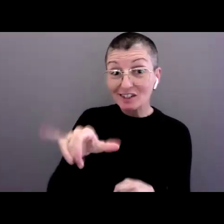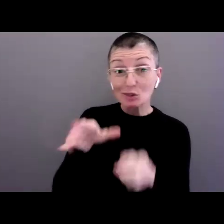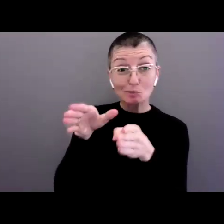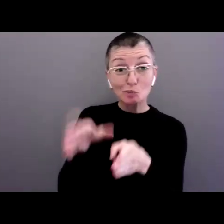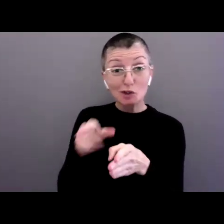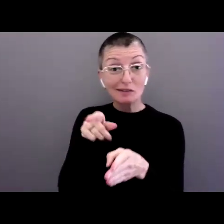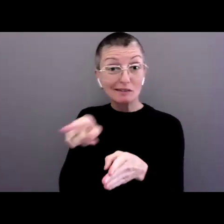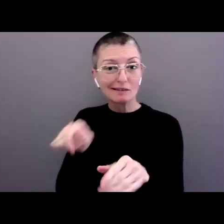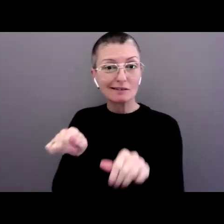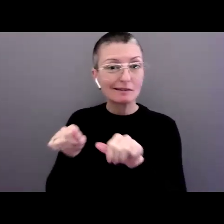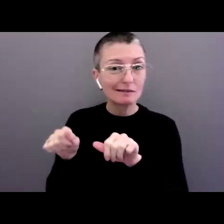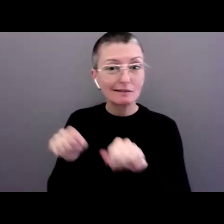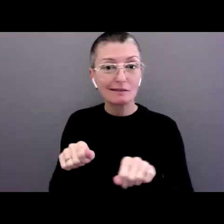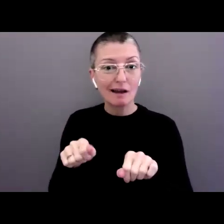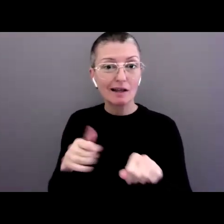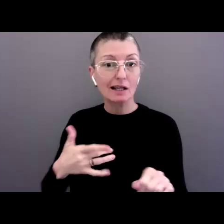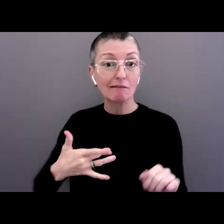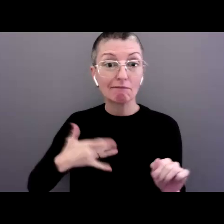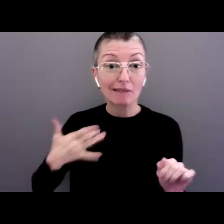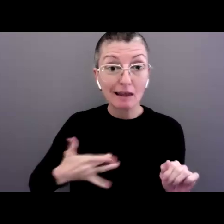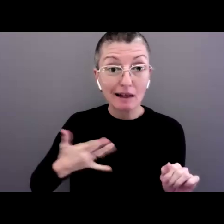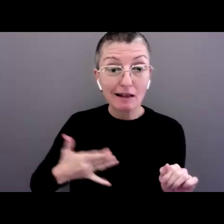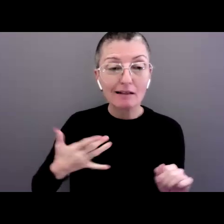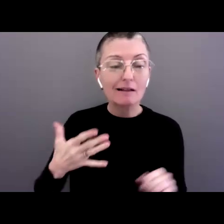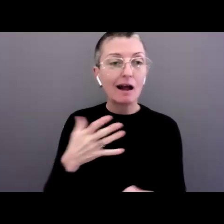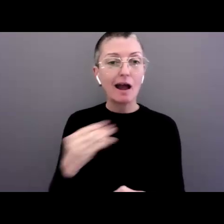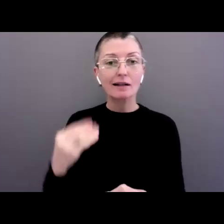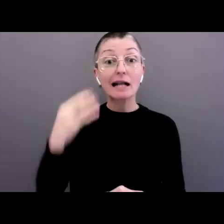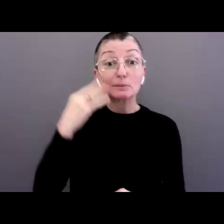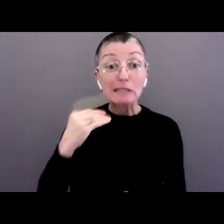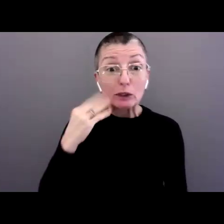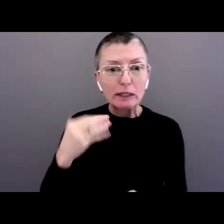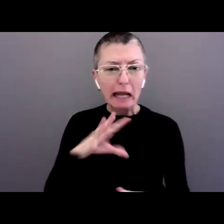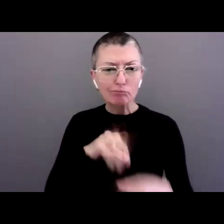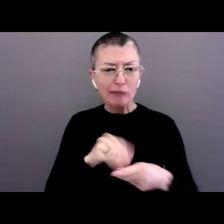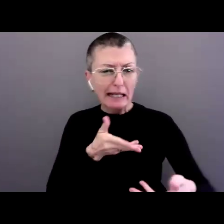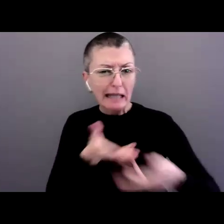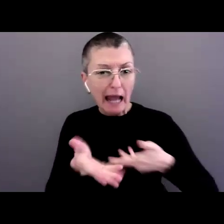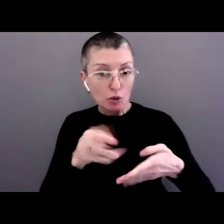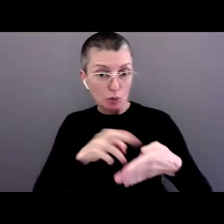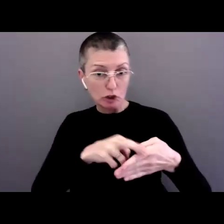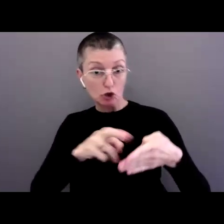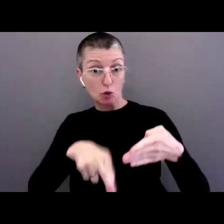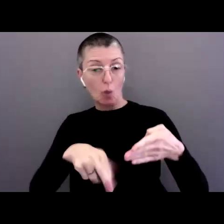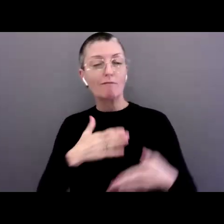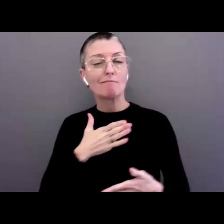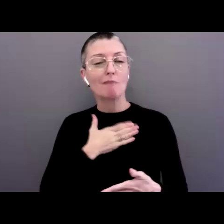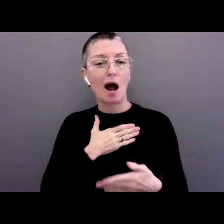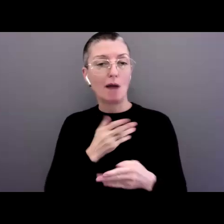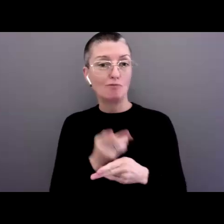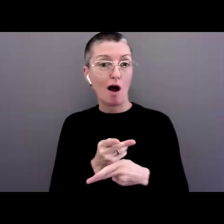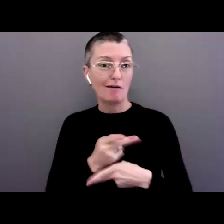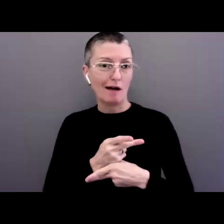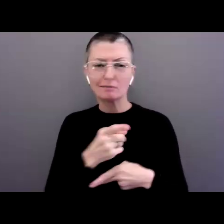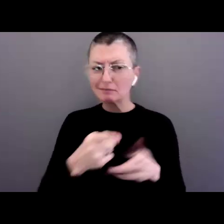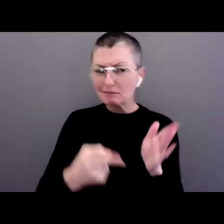able to feel and experience and engage with the result of my product. Now, sometimes you can't always